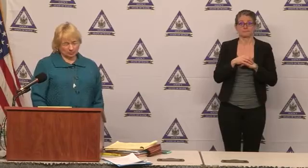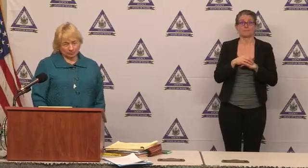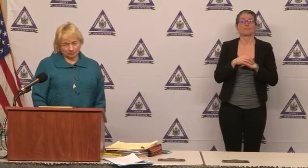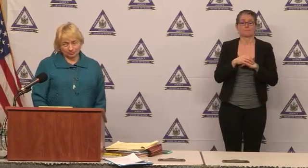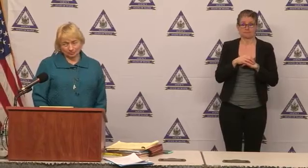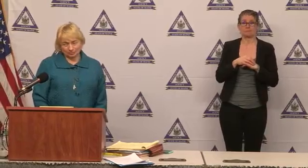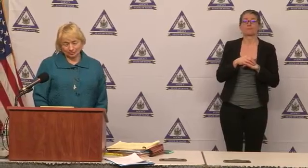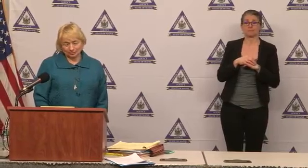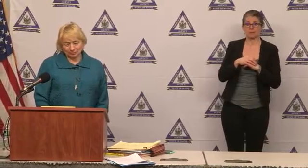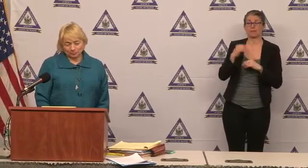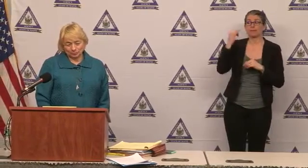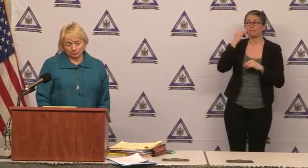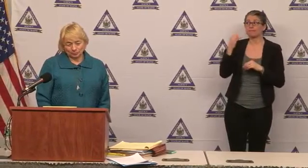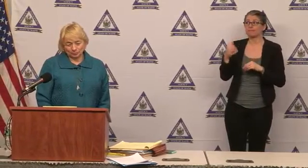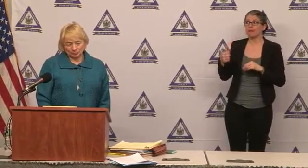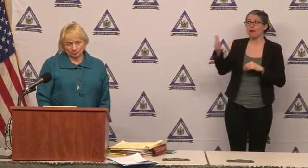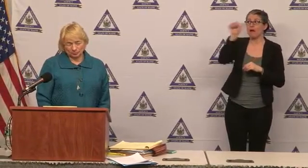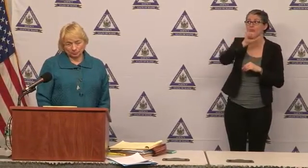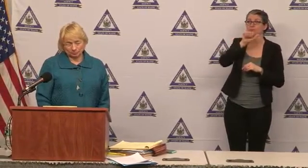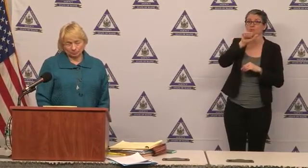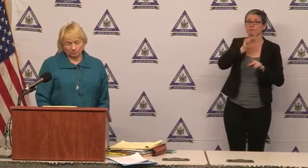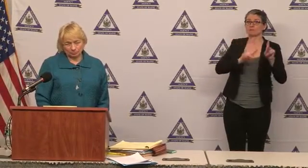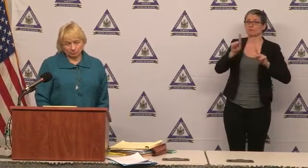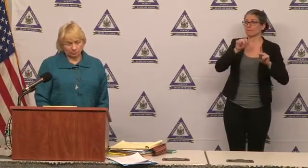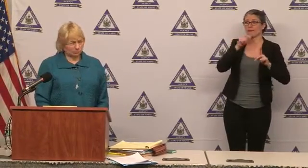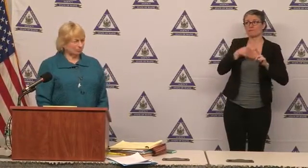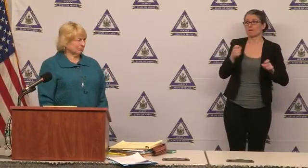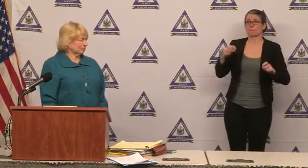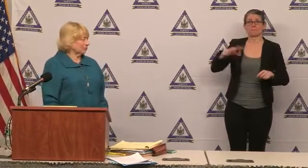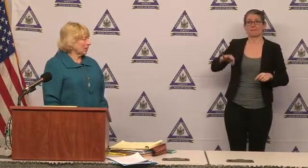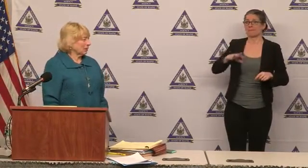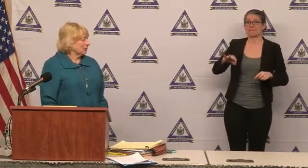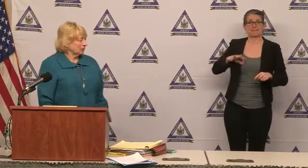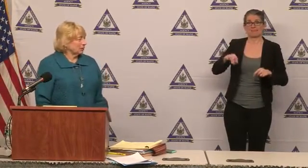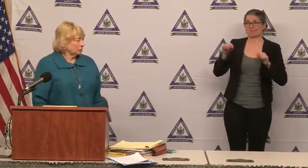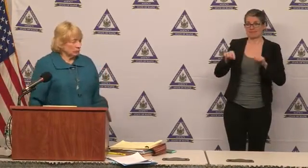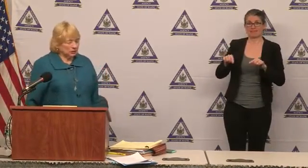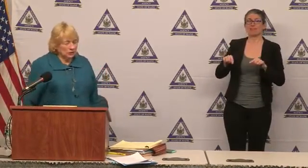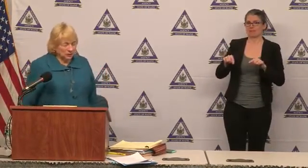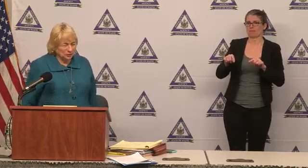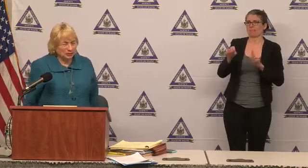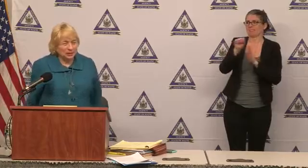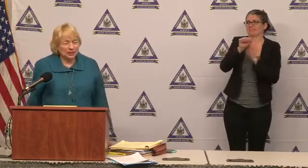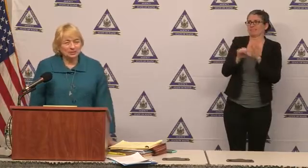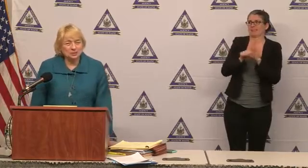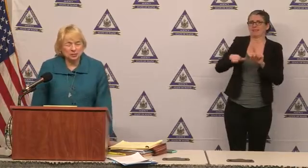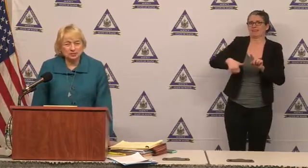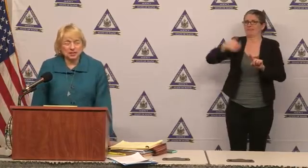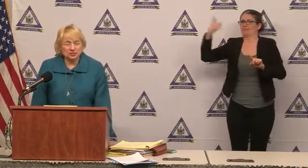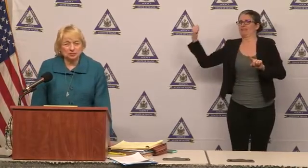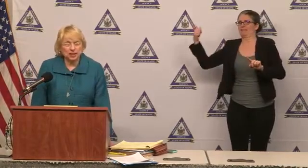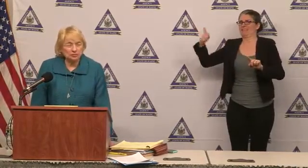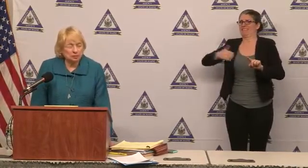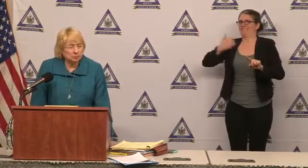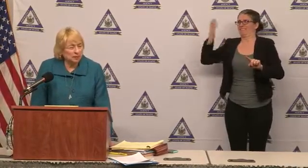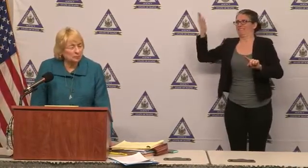are, Mainers, or come back home? How do you think they should handle it? Well, I guess it depends on how they're traveling in part, but